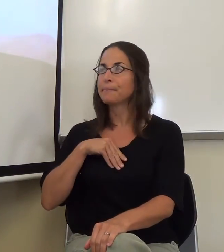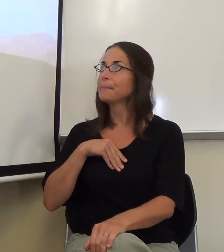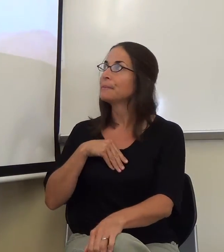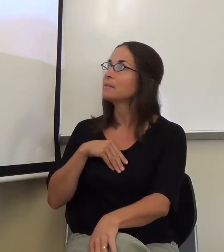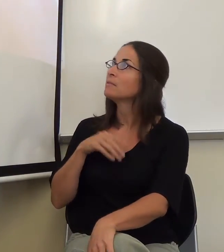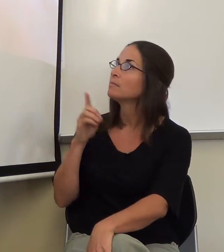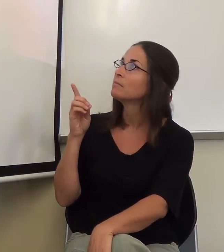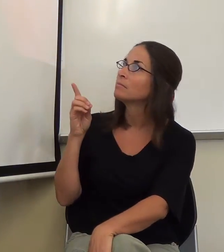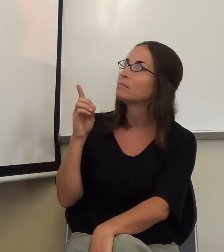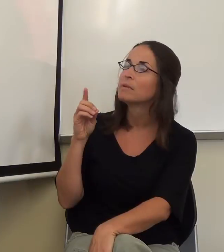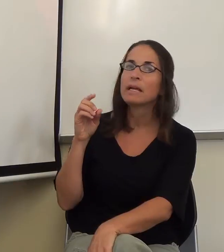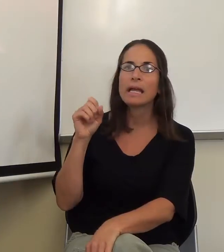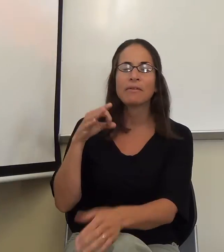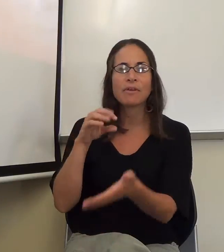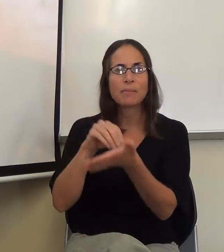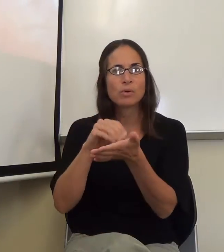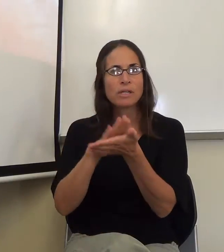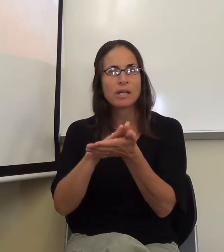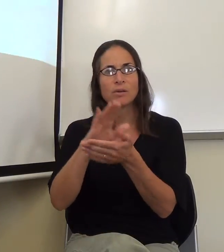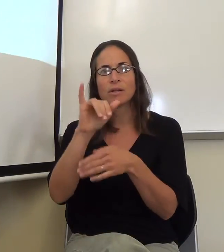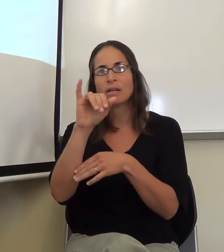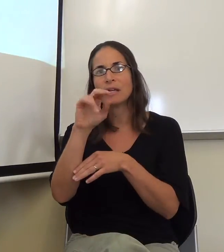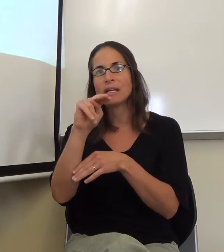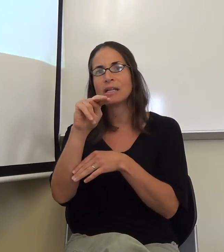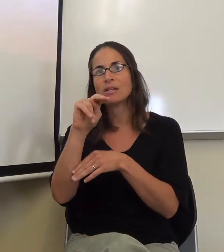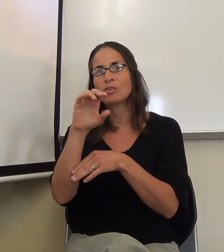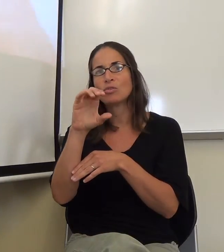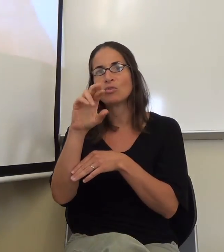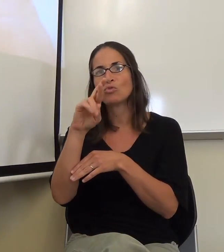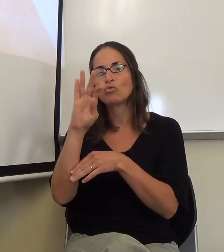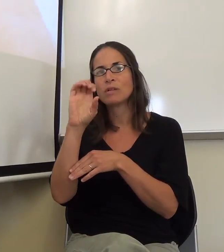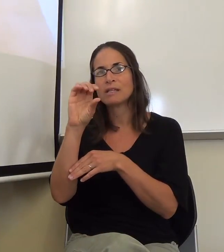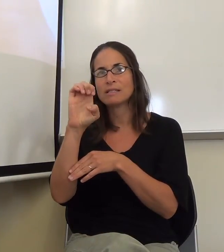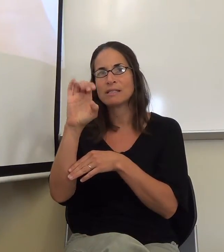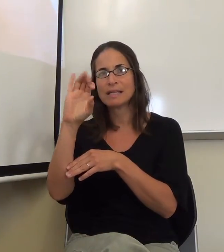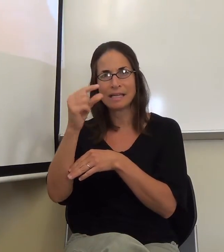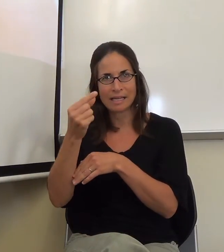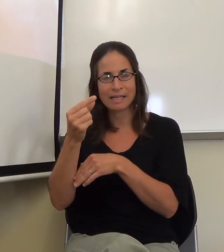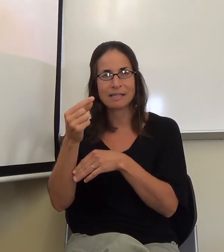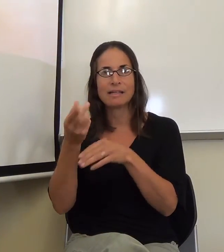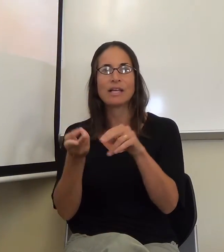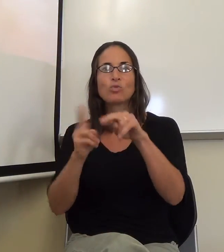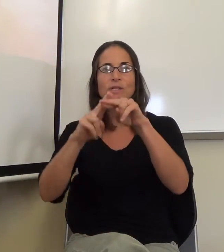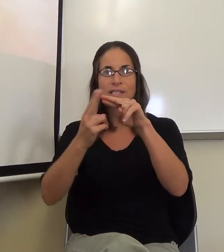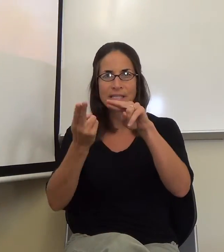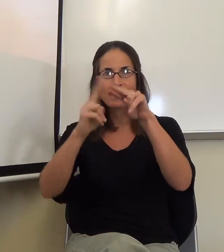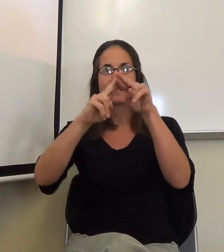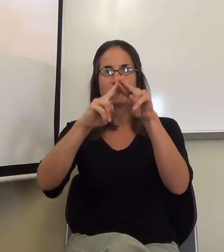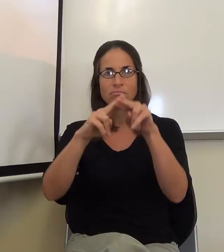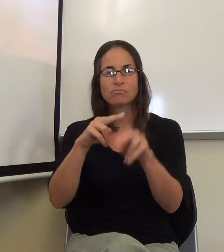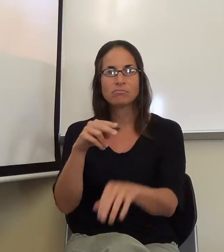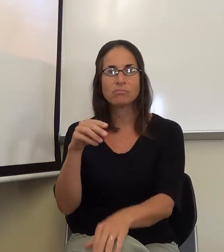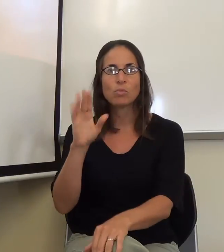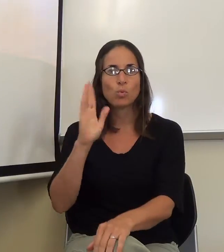increasing? So increasing, yeah. Yeah, because I'm sorry. I put Yeah, leading, I need to, leading to. yeah, that would